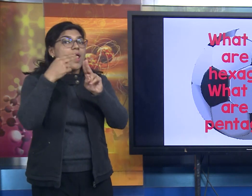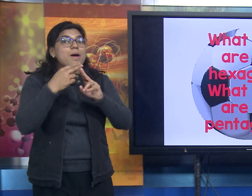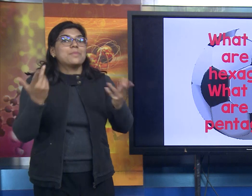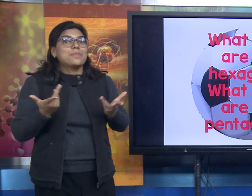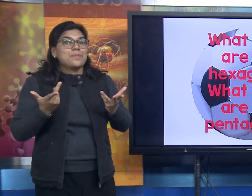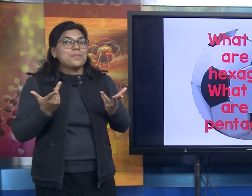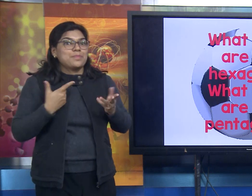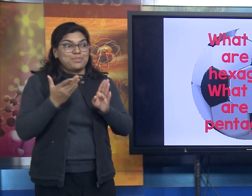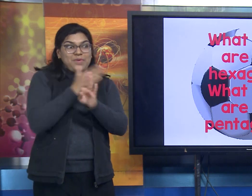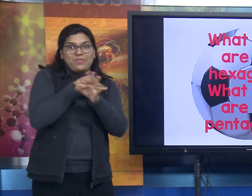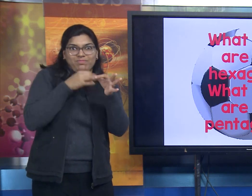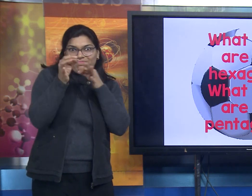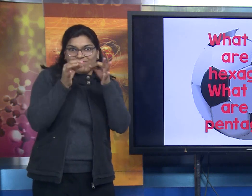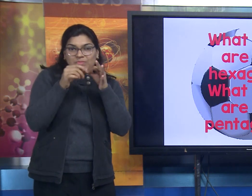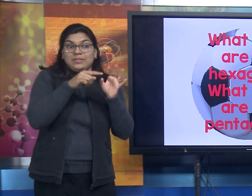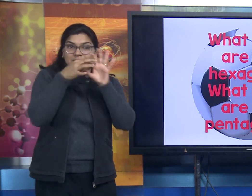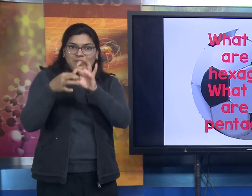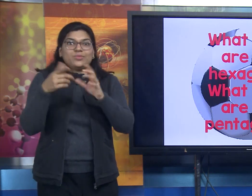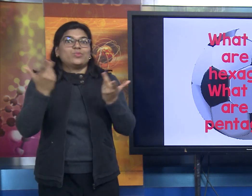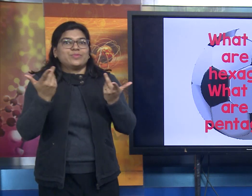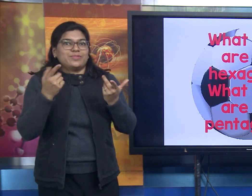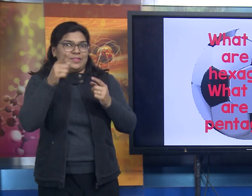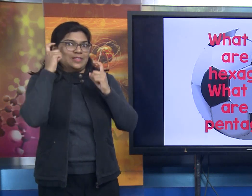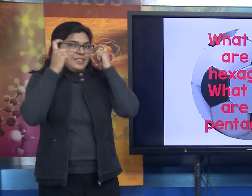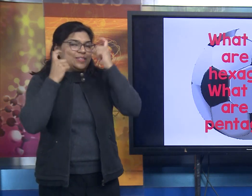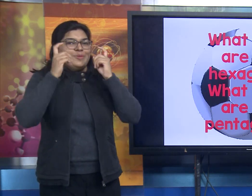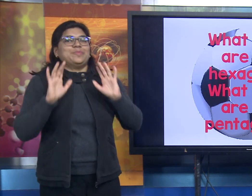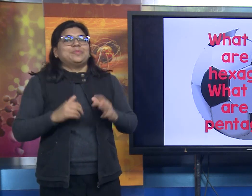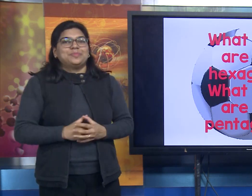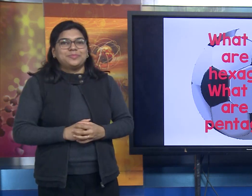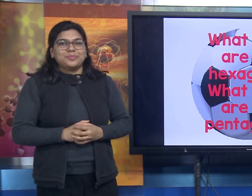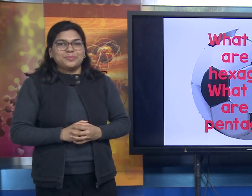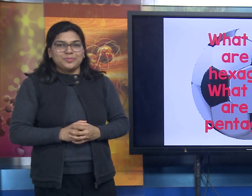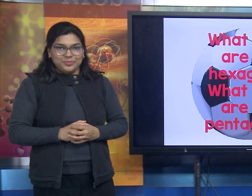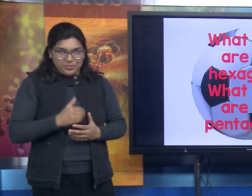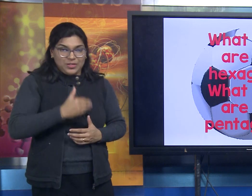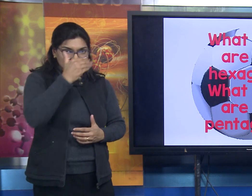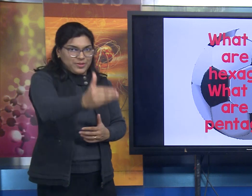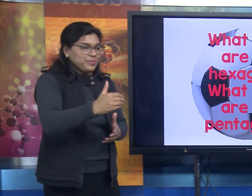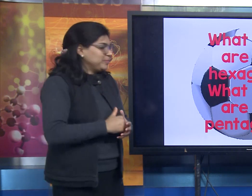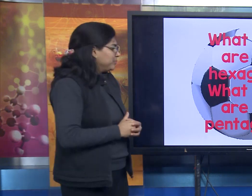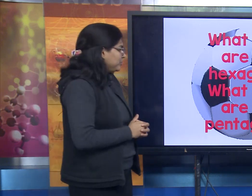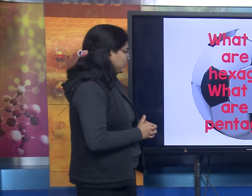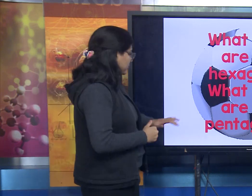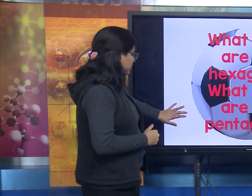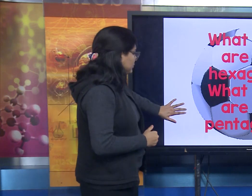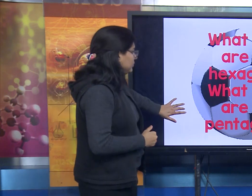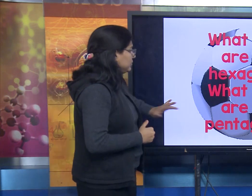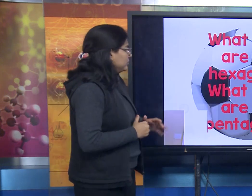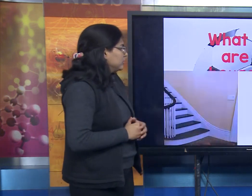You have to count the line and accordingly name the image. If the image has 5 lines, the 6th line. So let us